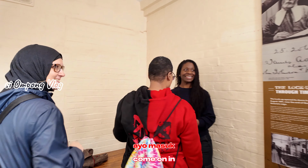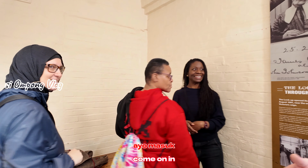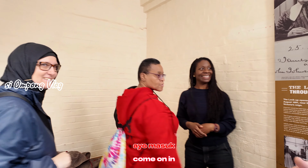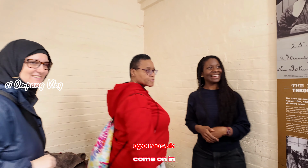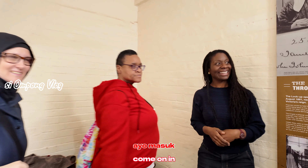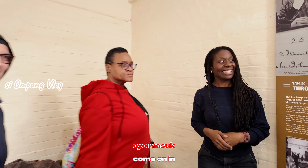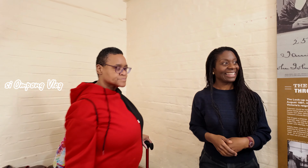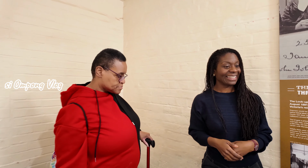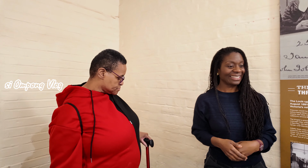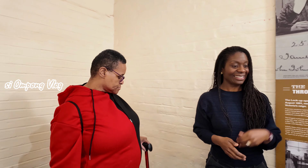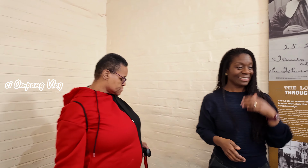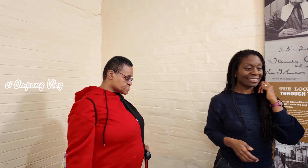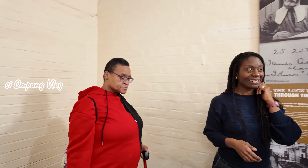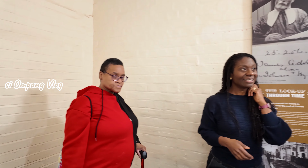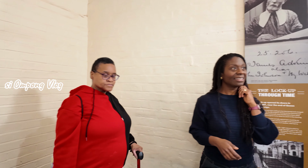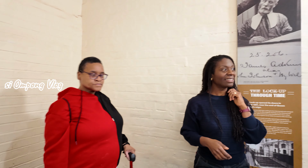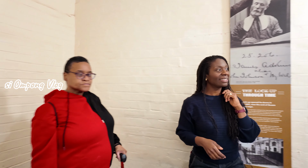come on in,